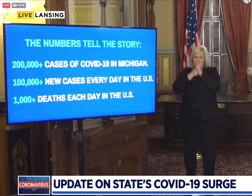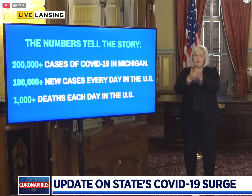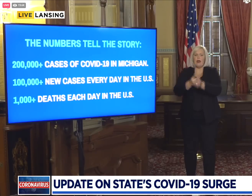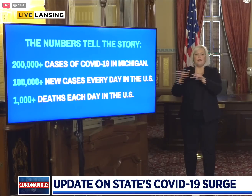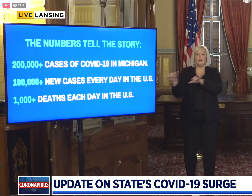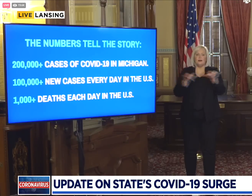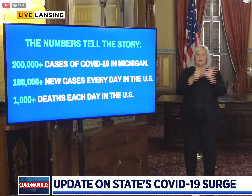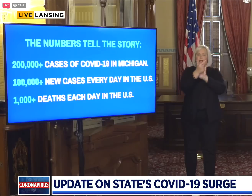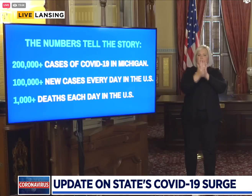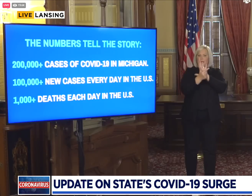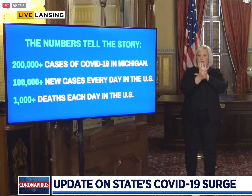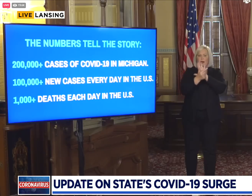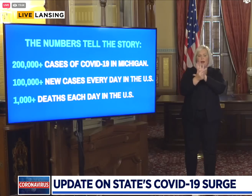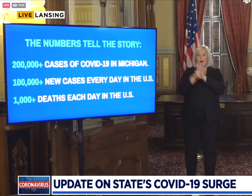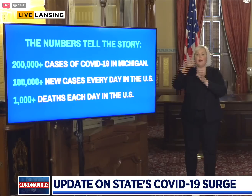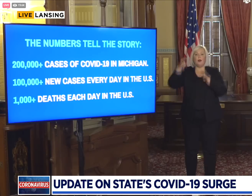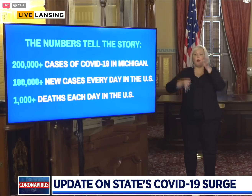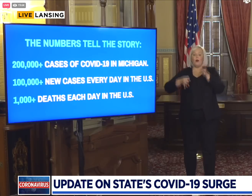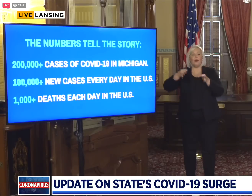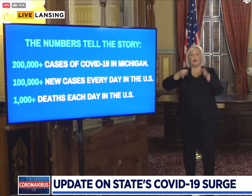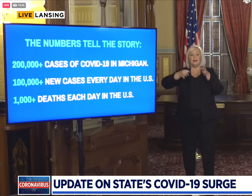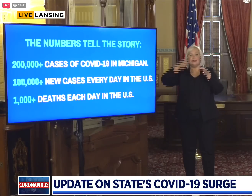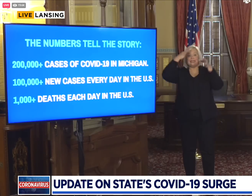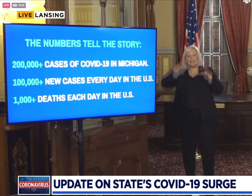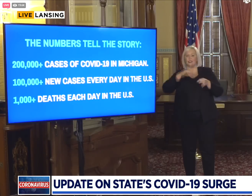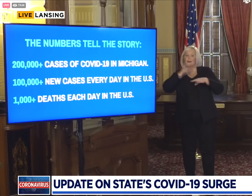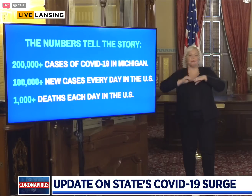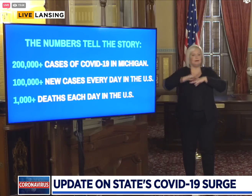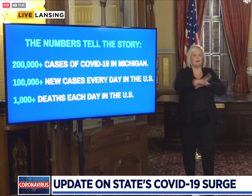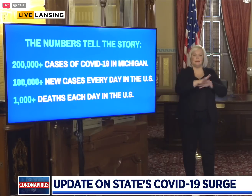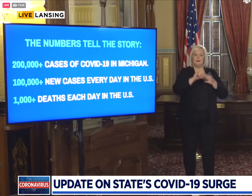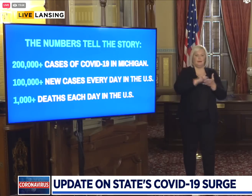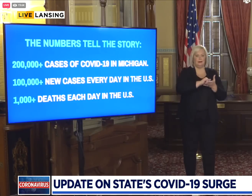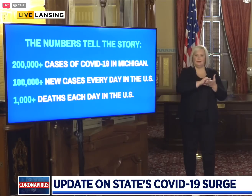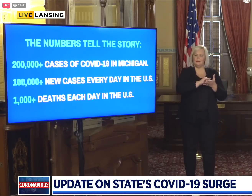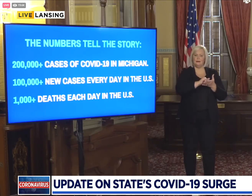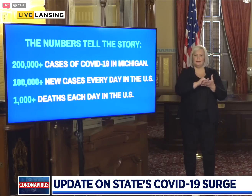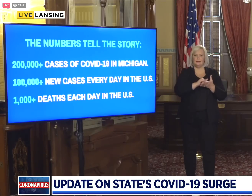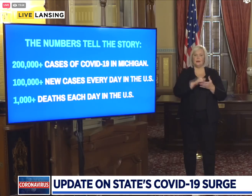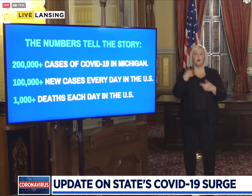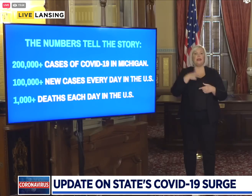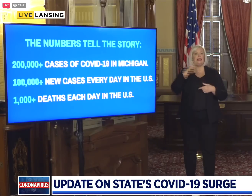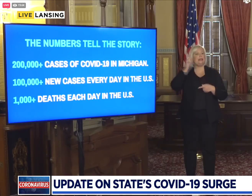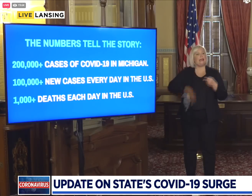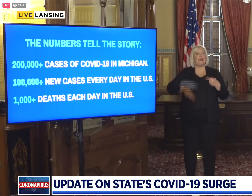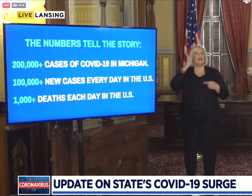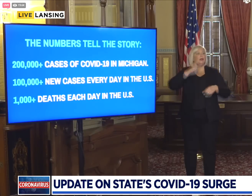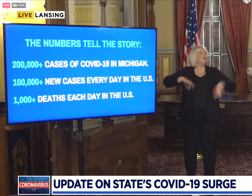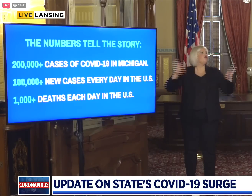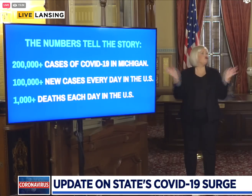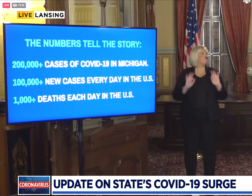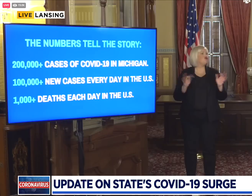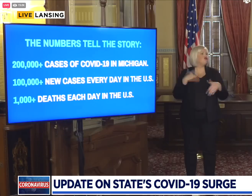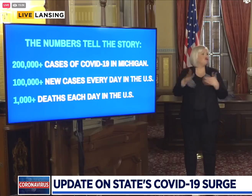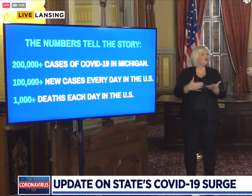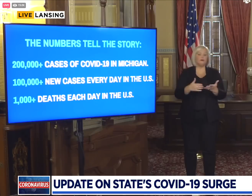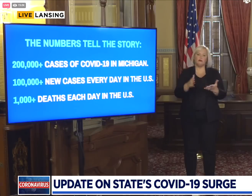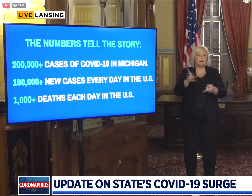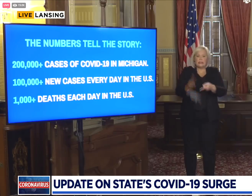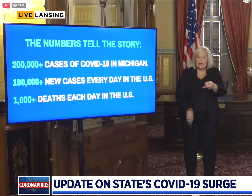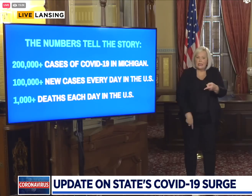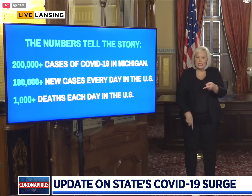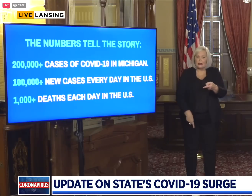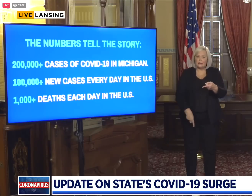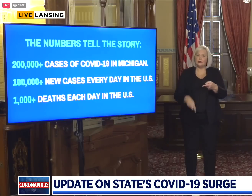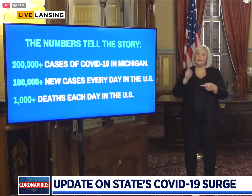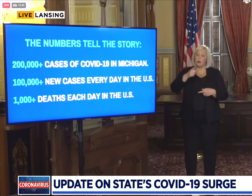court's decision. We can't play fast and loose here. So we've all got to be smart and wear a